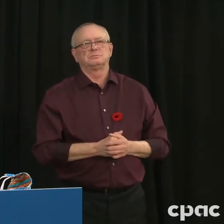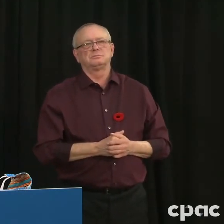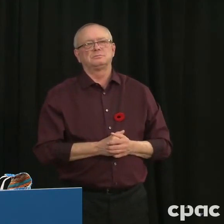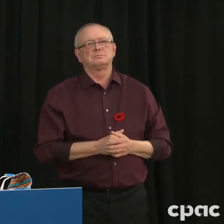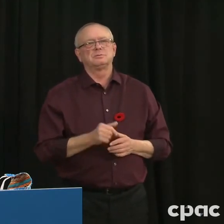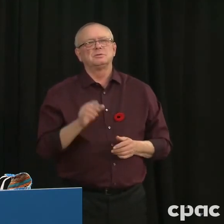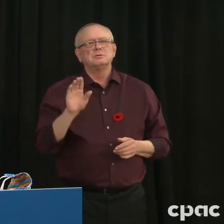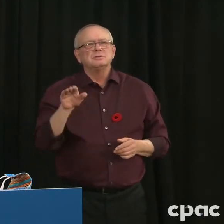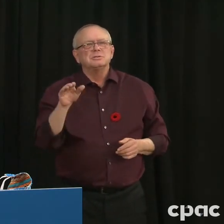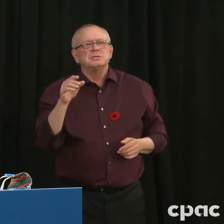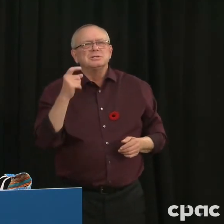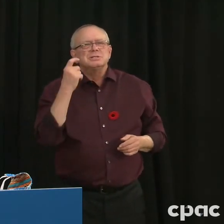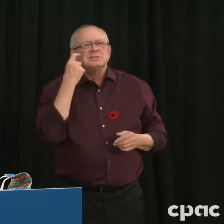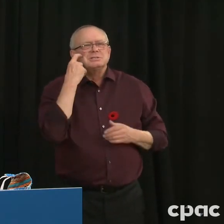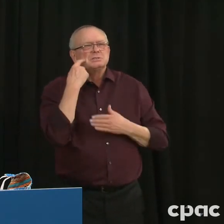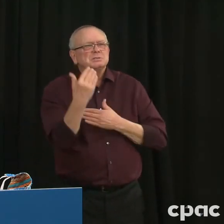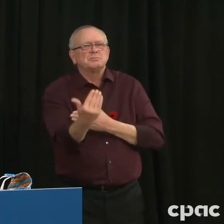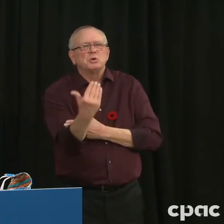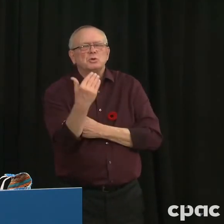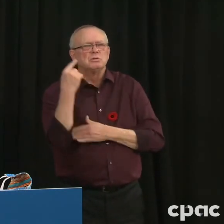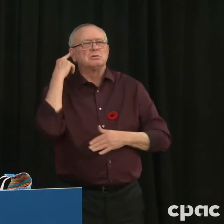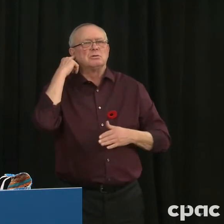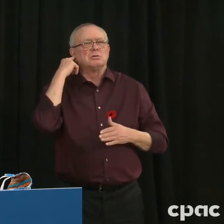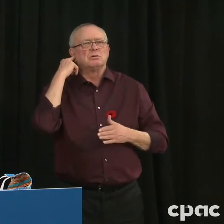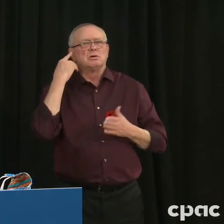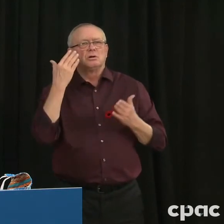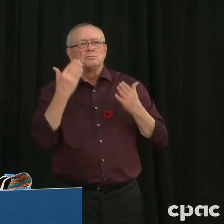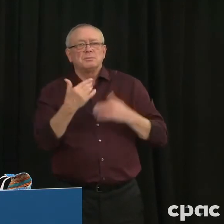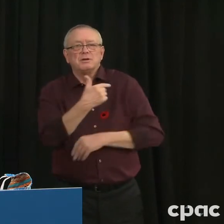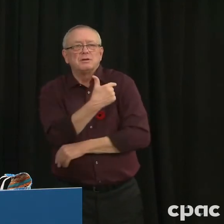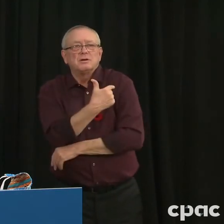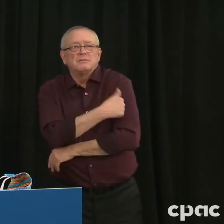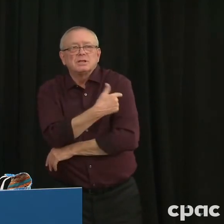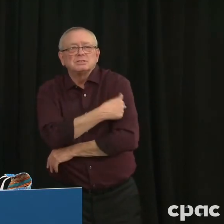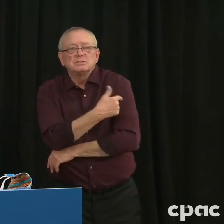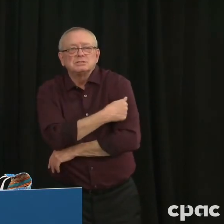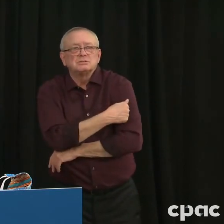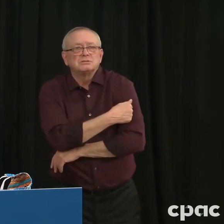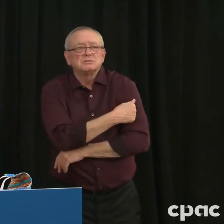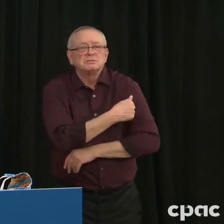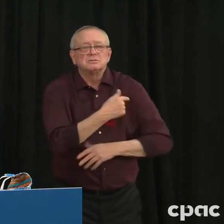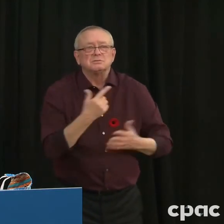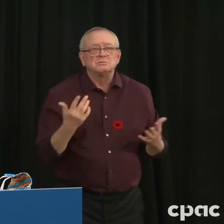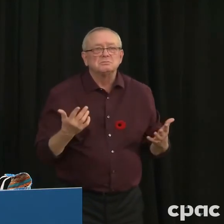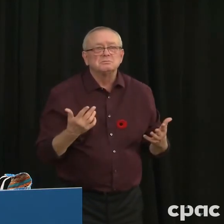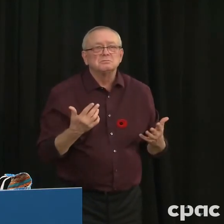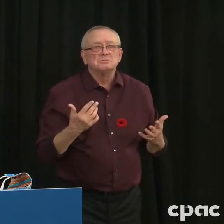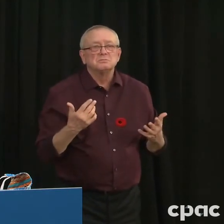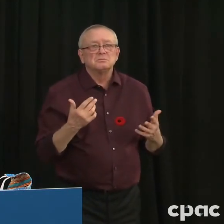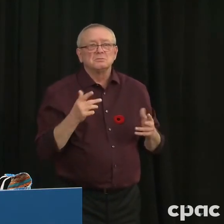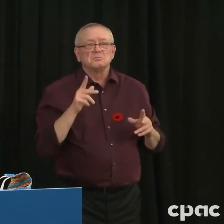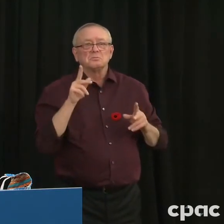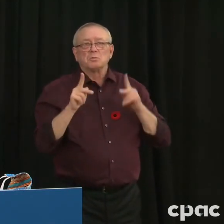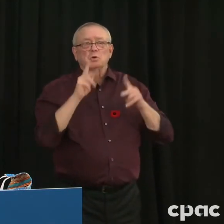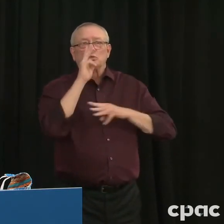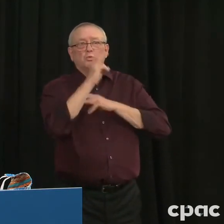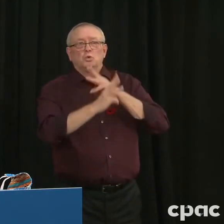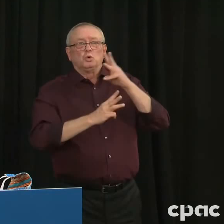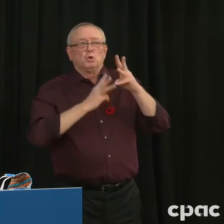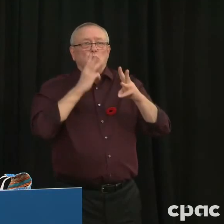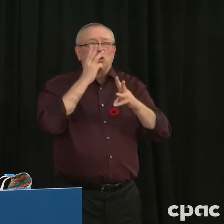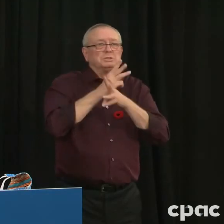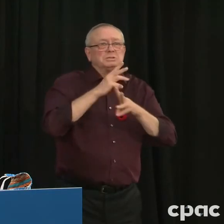vaccine, which seems to have experts around the world quite excited, unlike some of these announcements that seems to be taken very